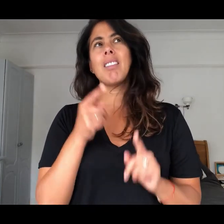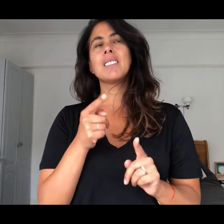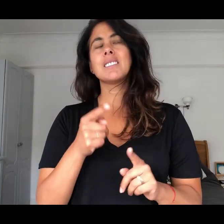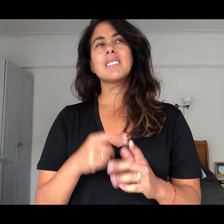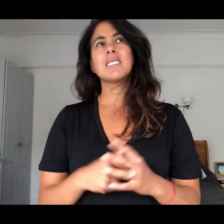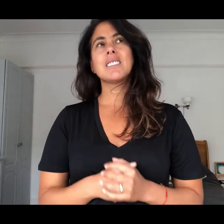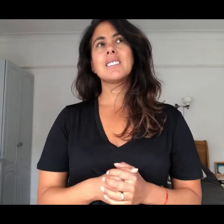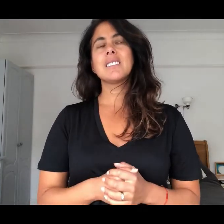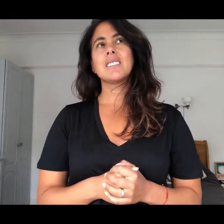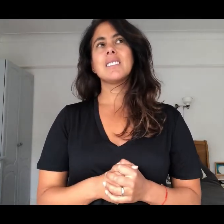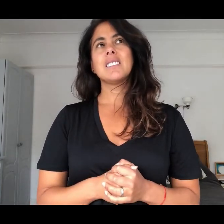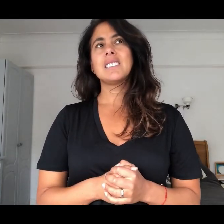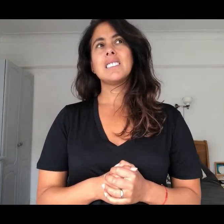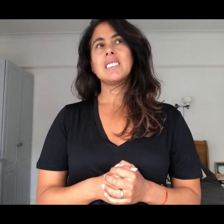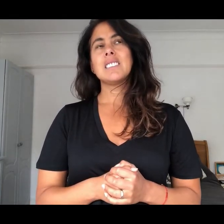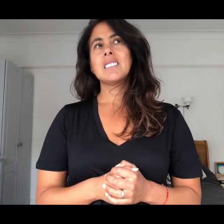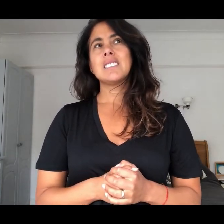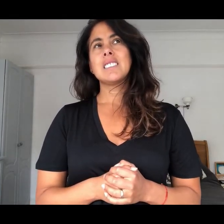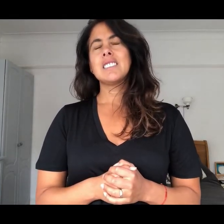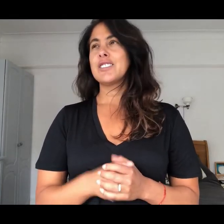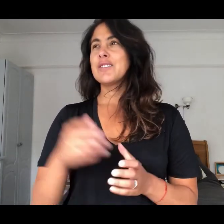God, I miss that.